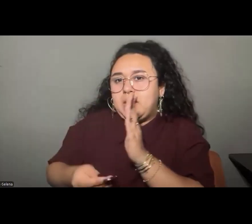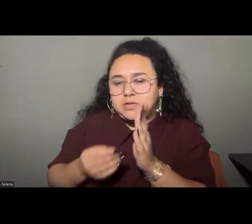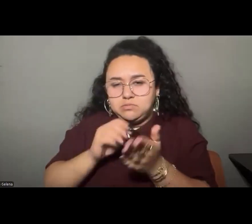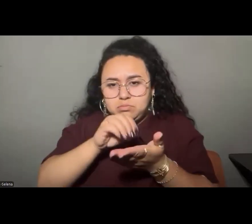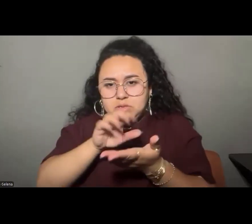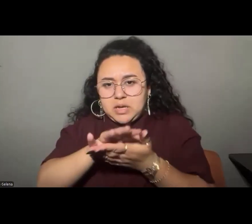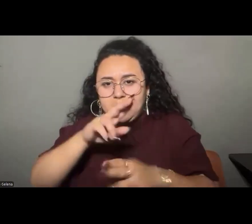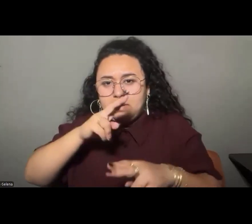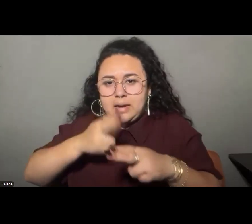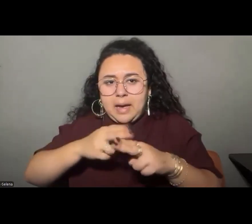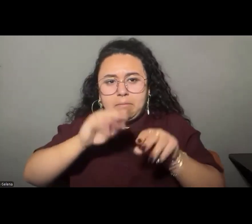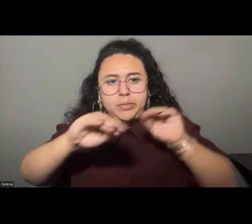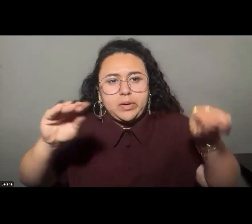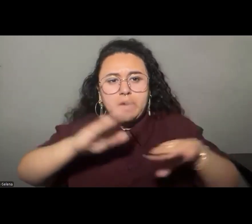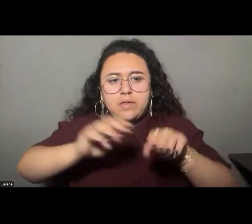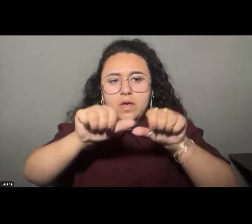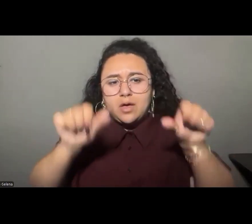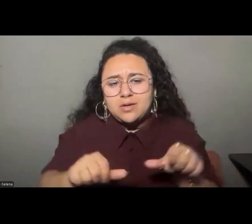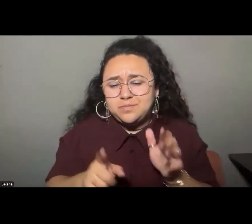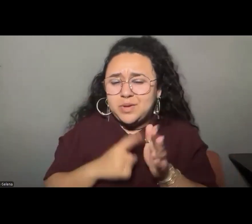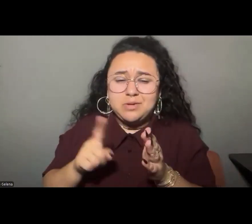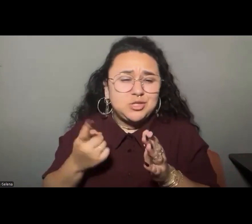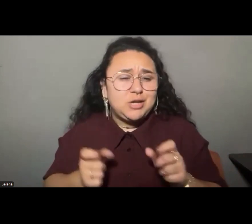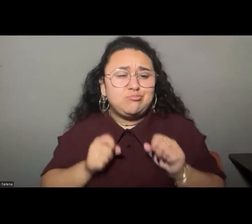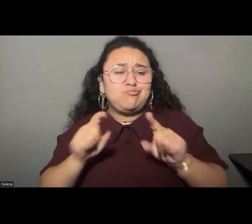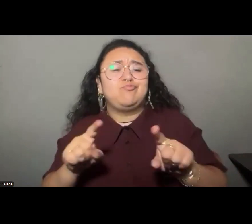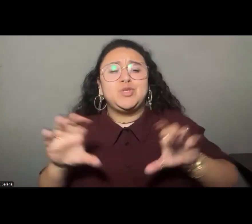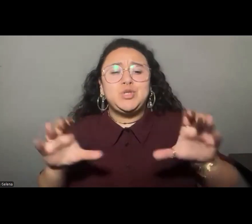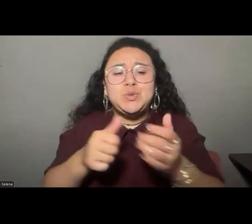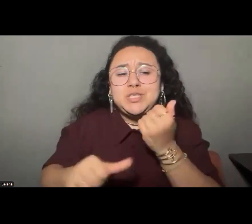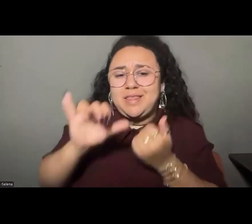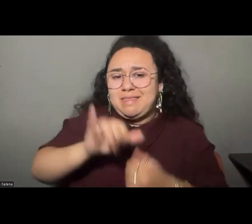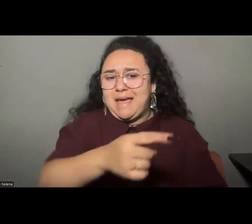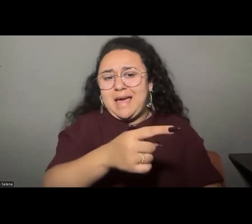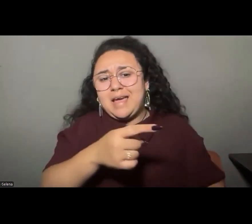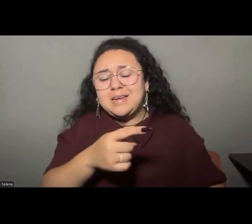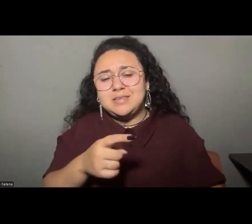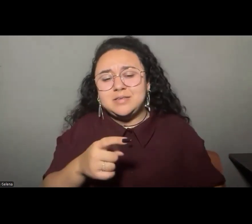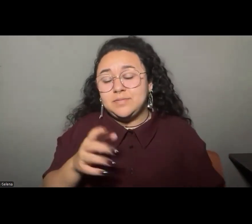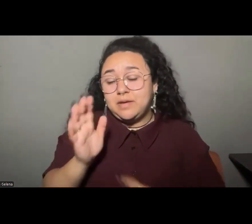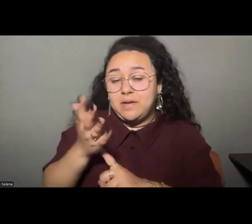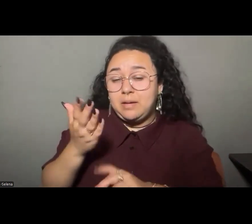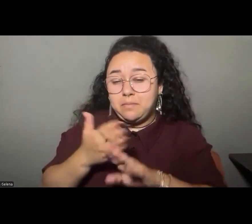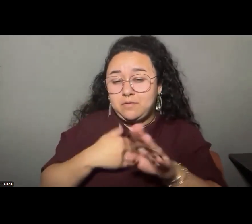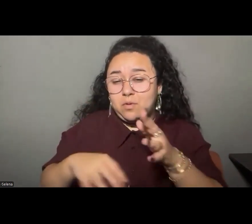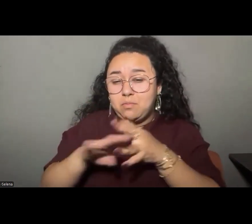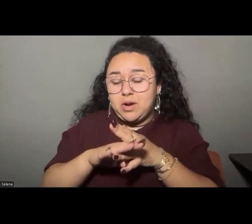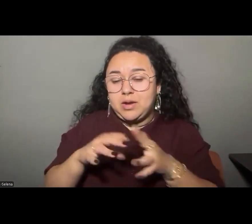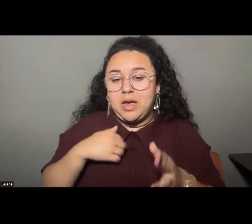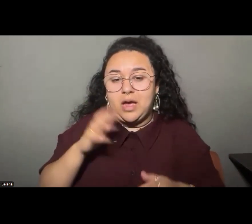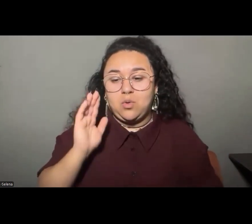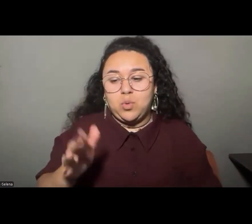yeah, sometimes you just do shit. That's what it is. It's just doing shit. And we have 5 minutes before break, so I'm going